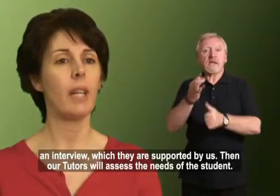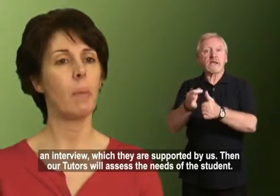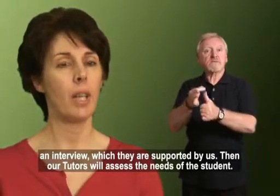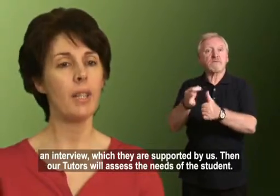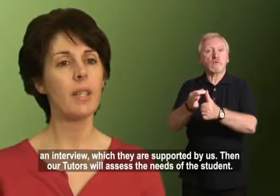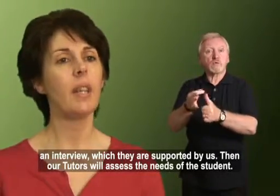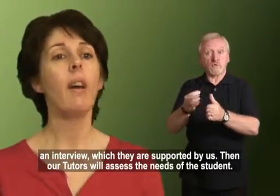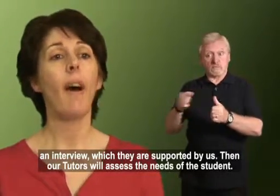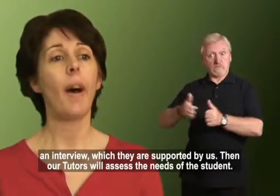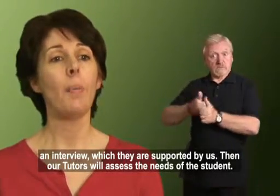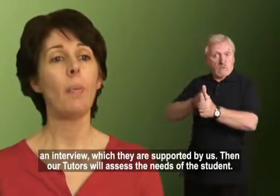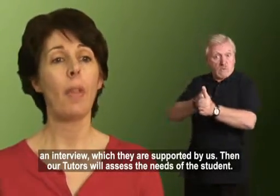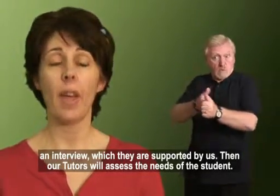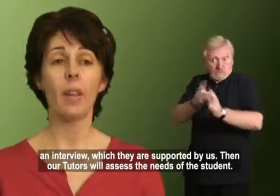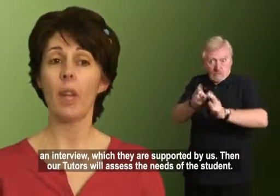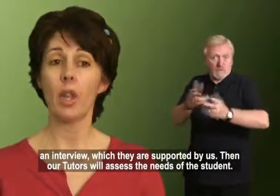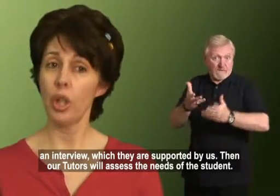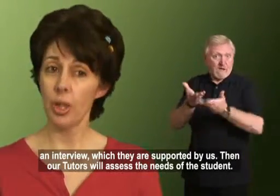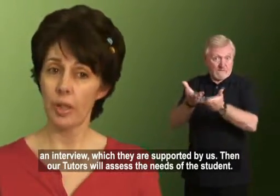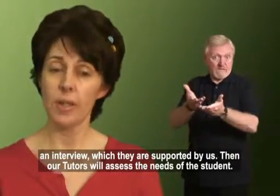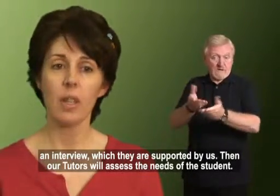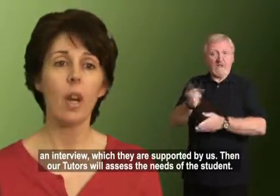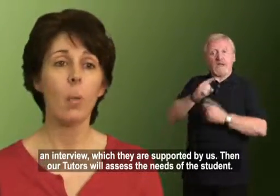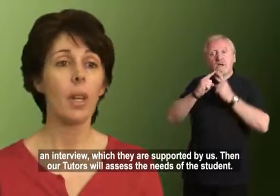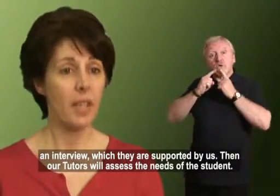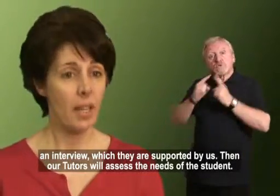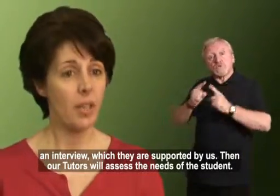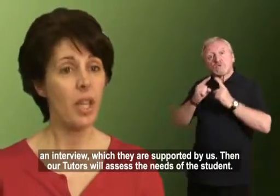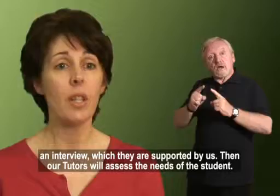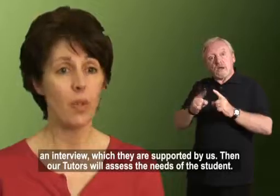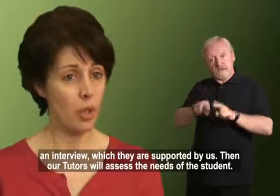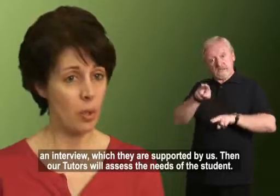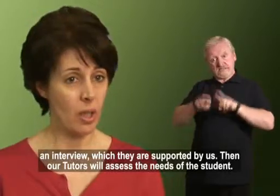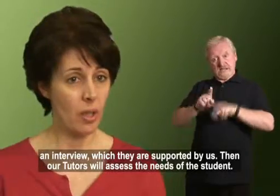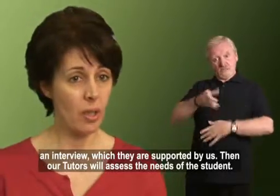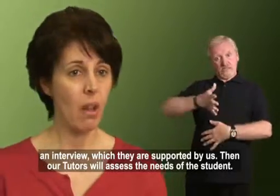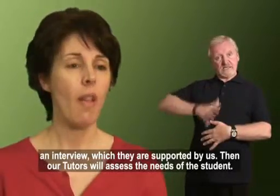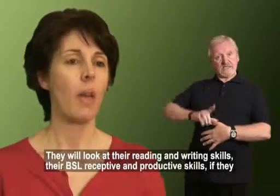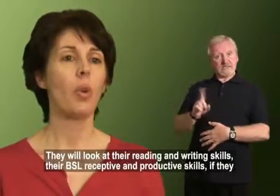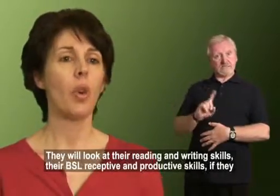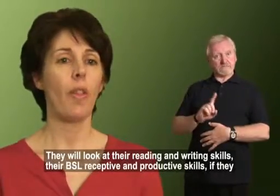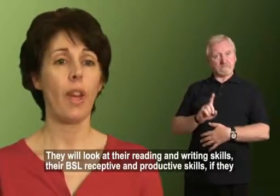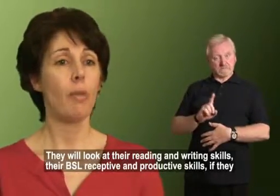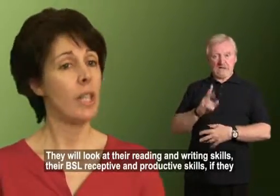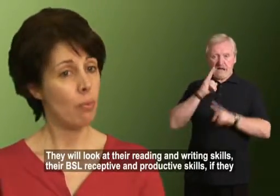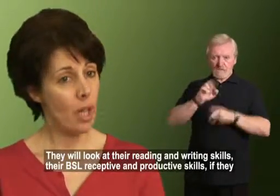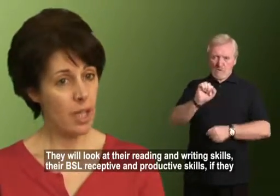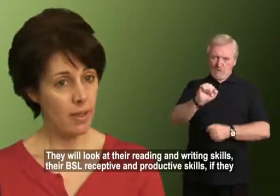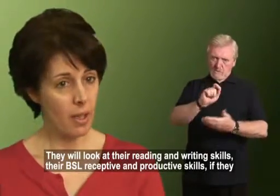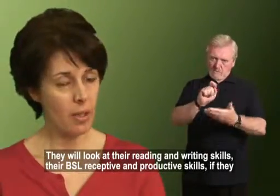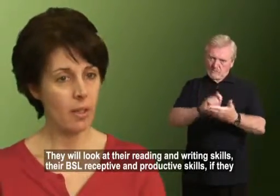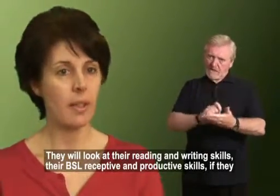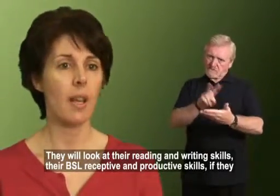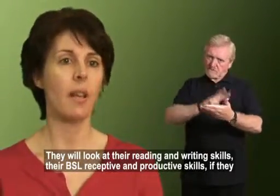supported by us. Then our tutors will assess the needs of the student. They will look at their reading and